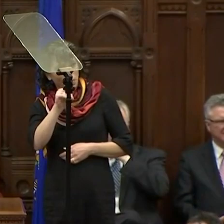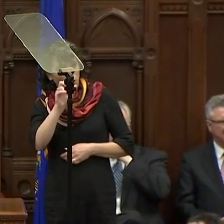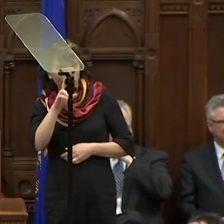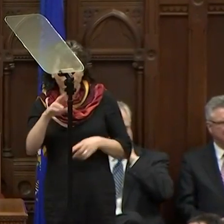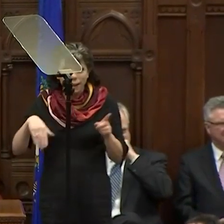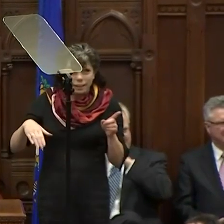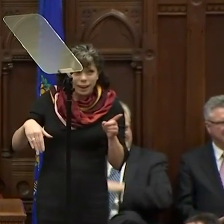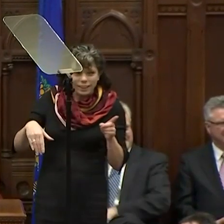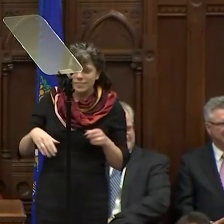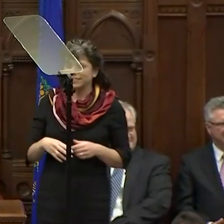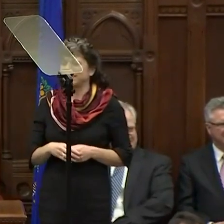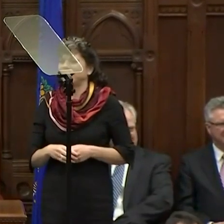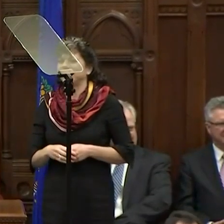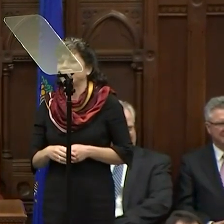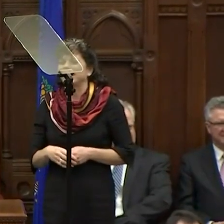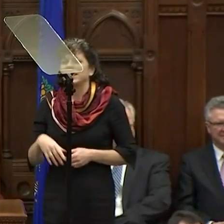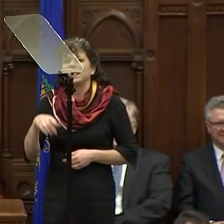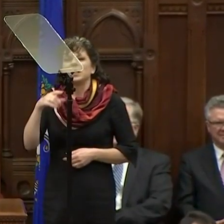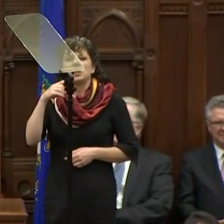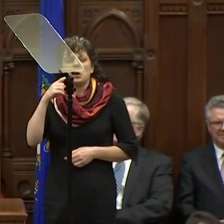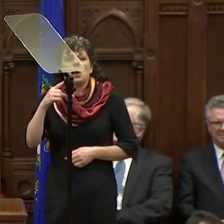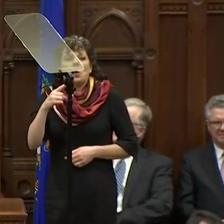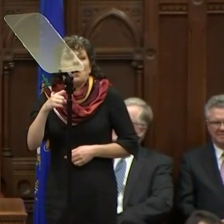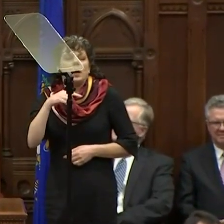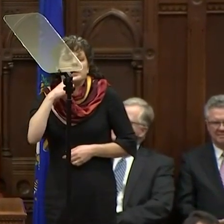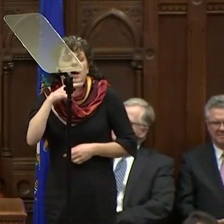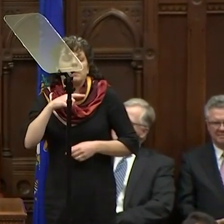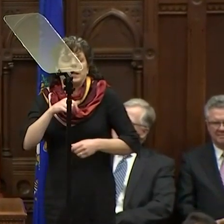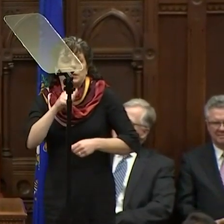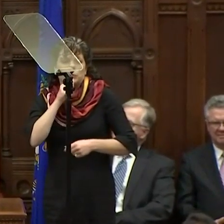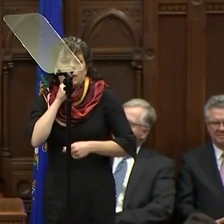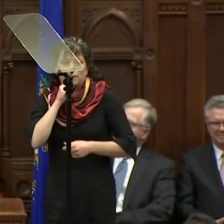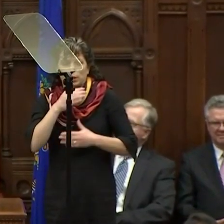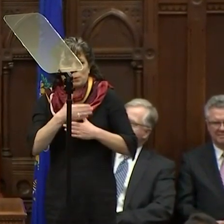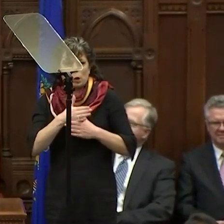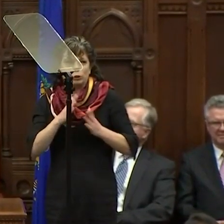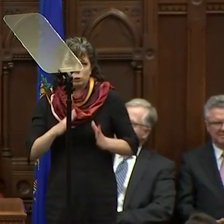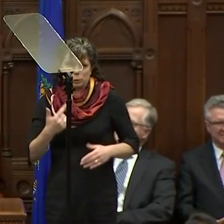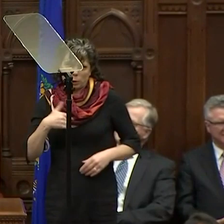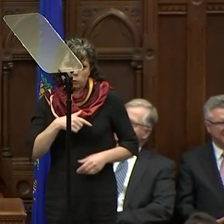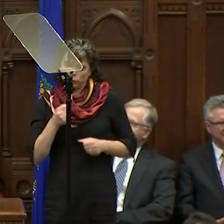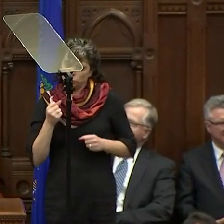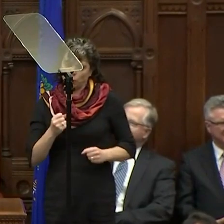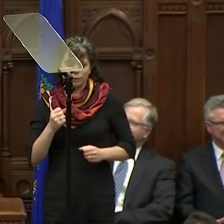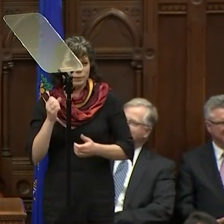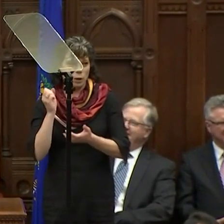Not yet. This is one public-private partnership we all strongly approve.